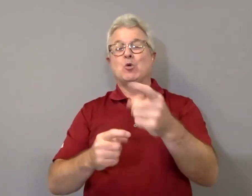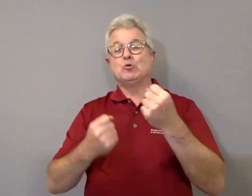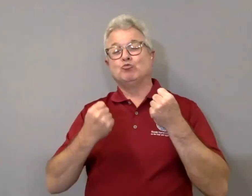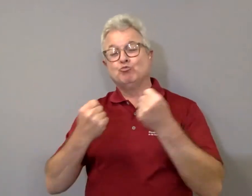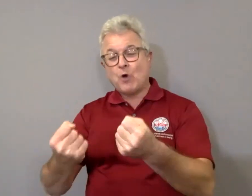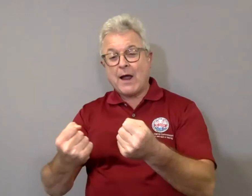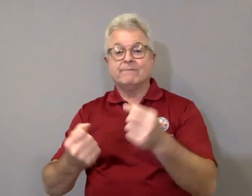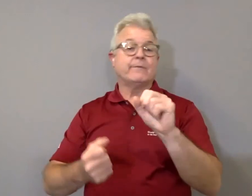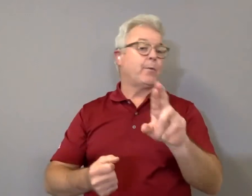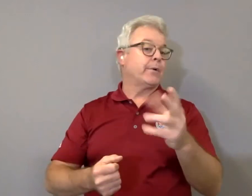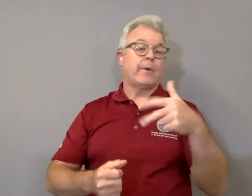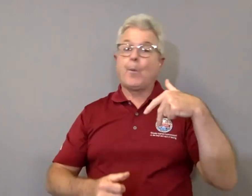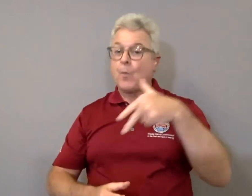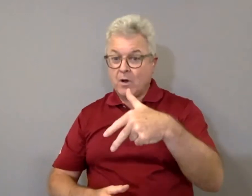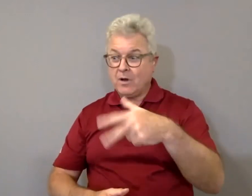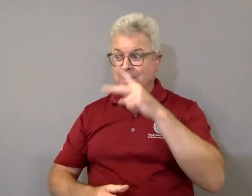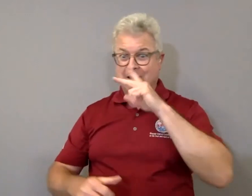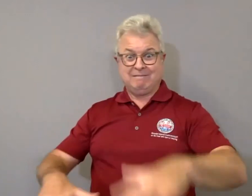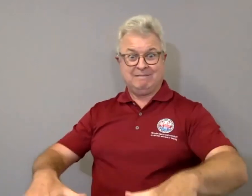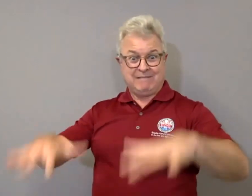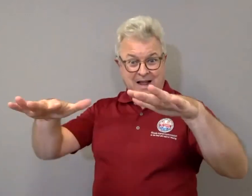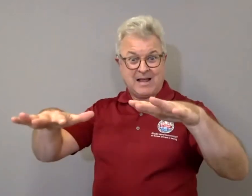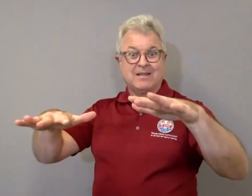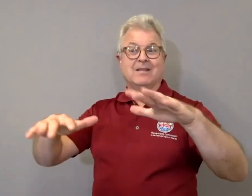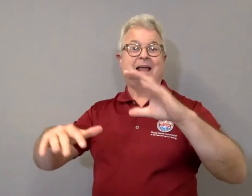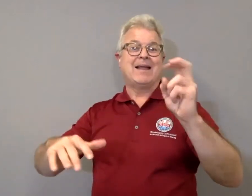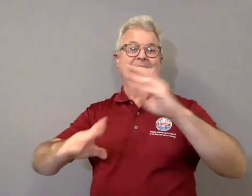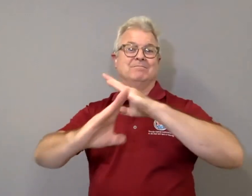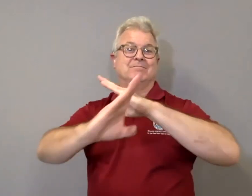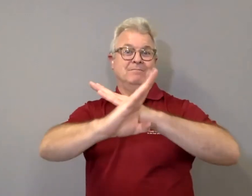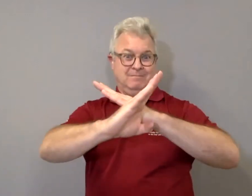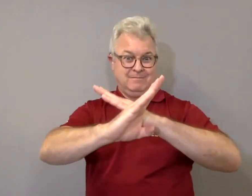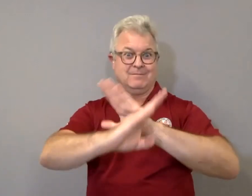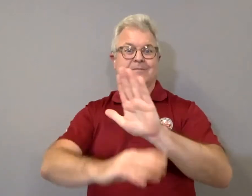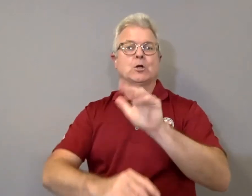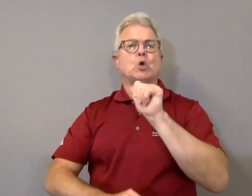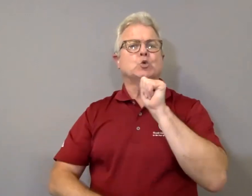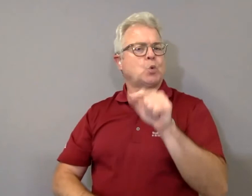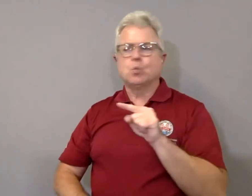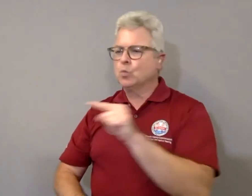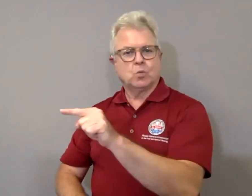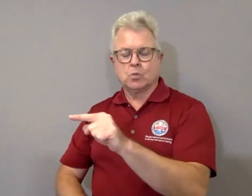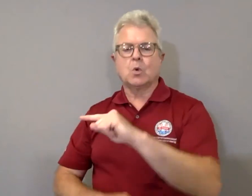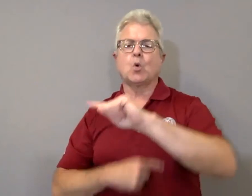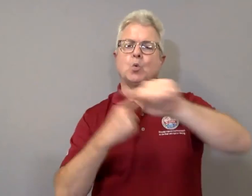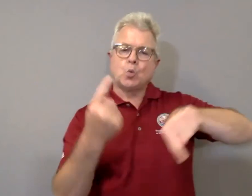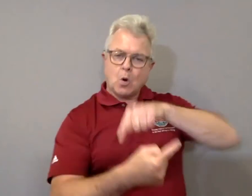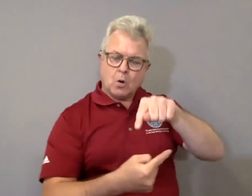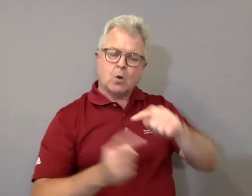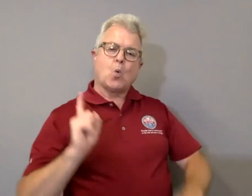careful. And when you are driving or walking, if you see water rising, please don't go in